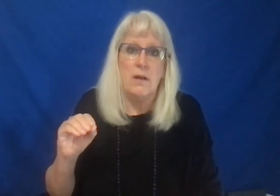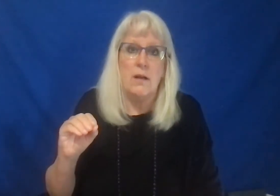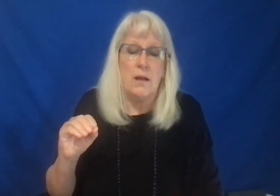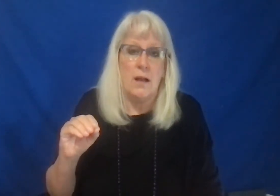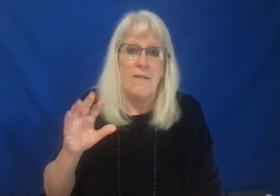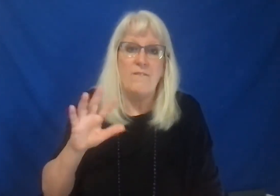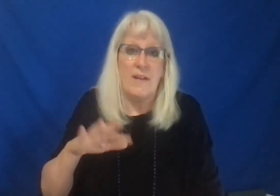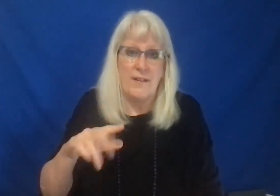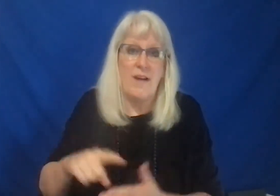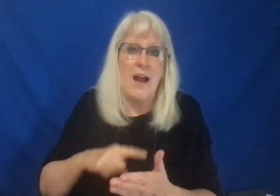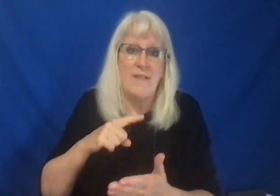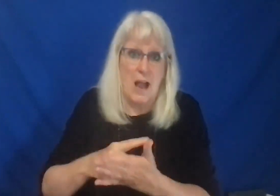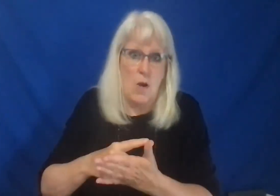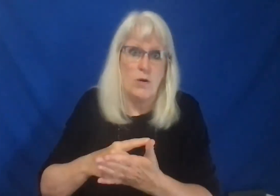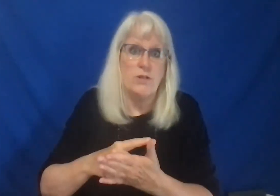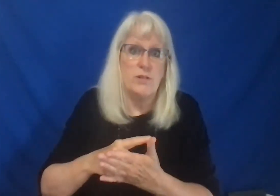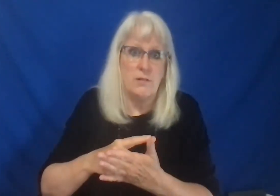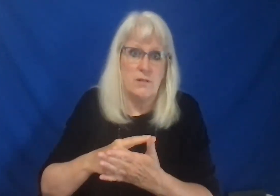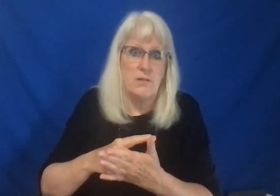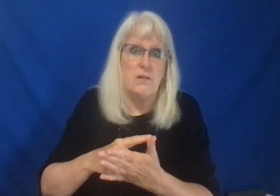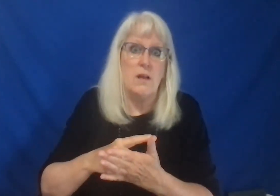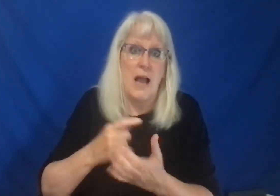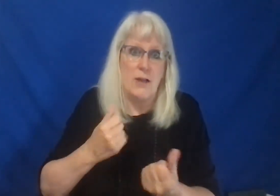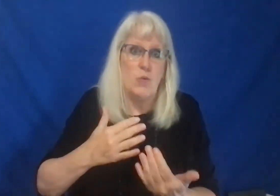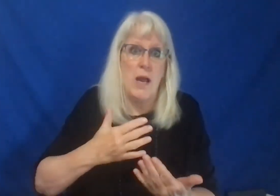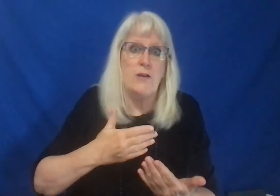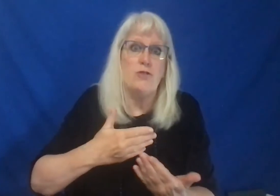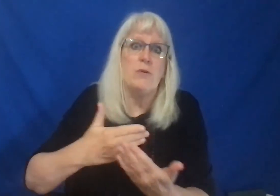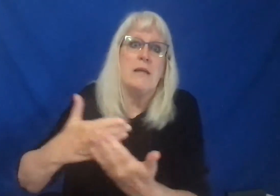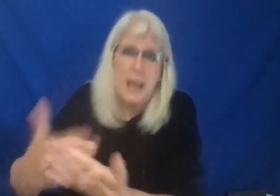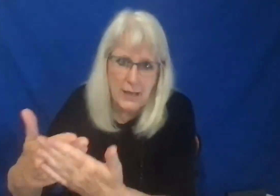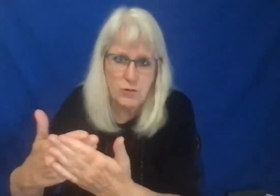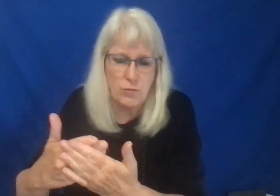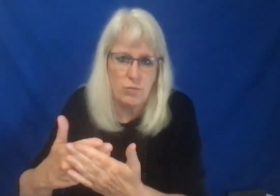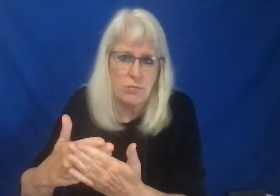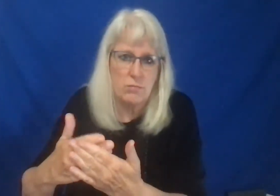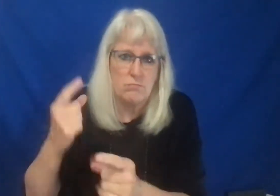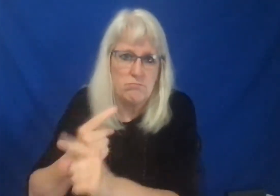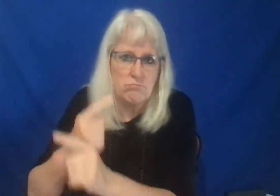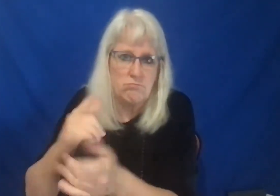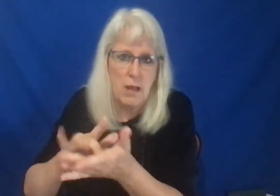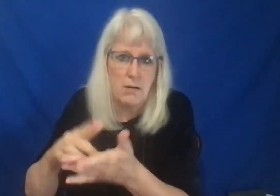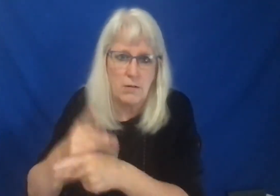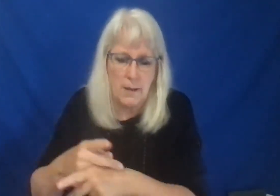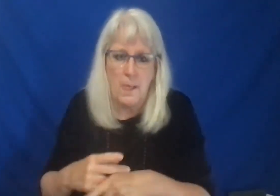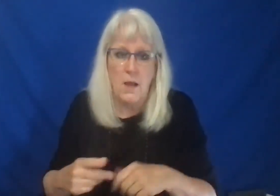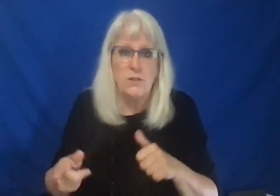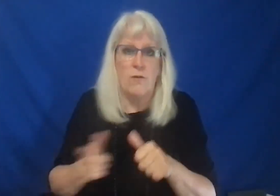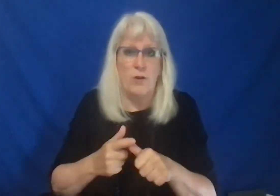able to receive medical attention. And so the first part of that was lying on the forest floor for 5.5